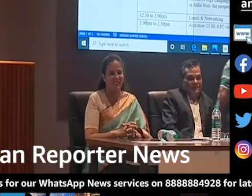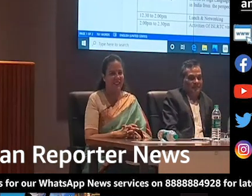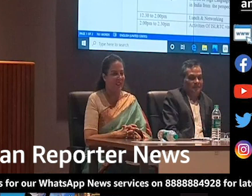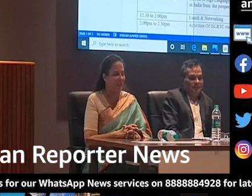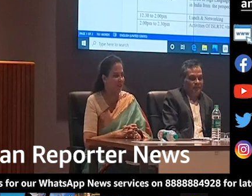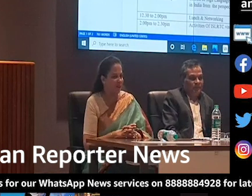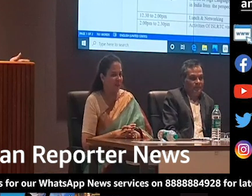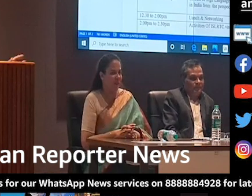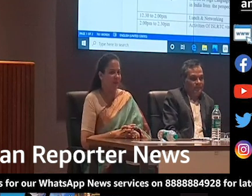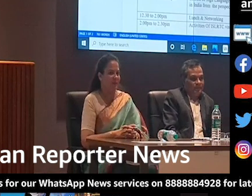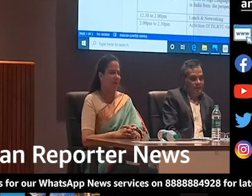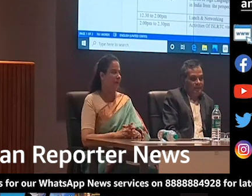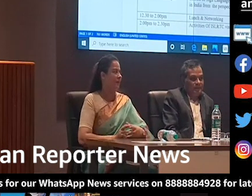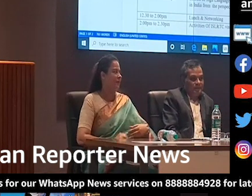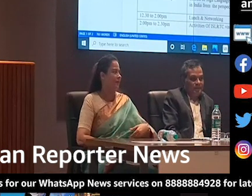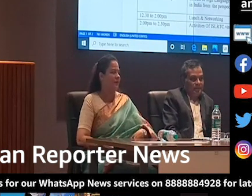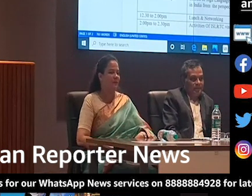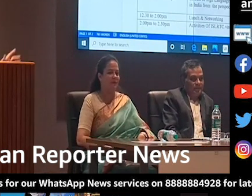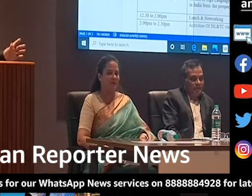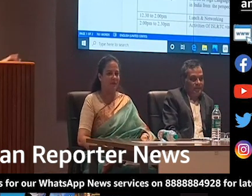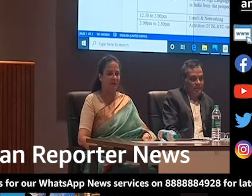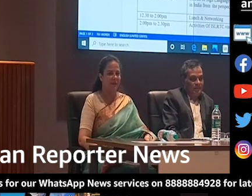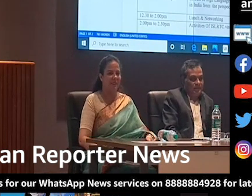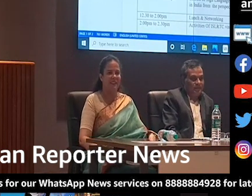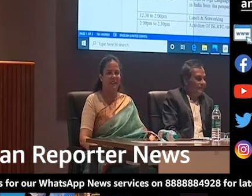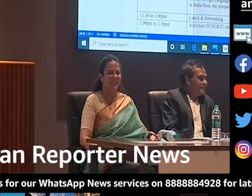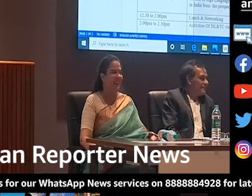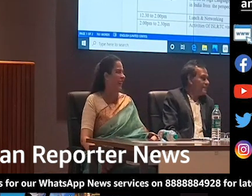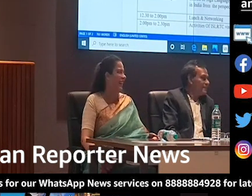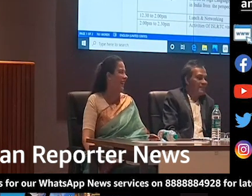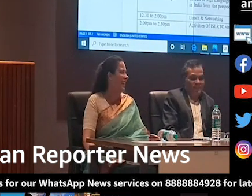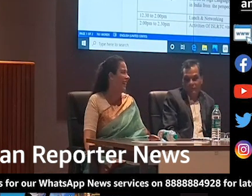Sunil sir. He himself has been my teacher. He's my guru.